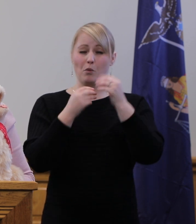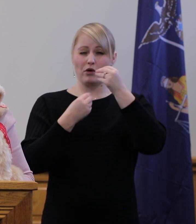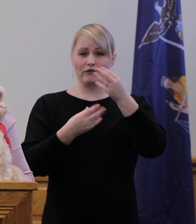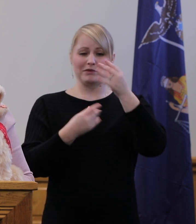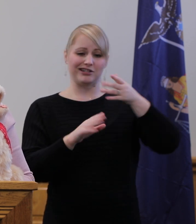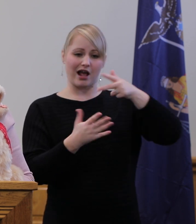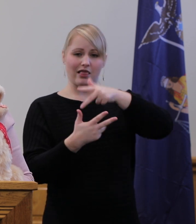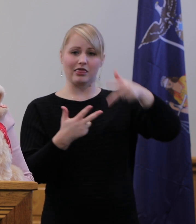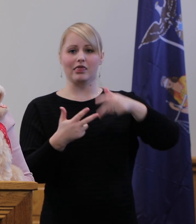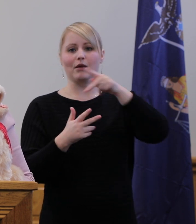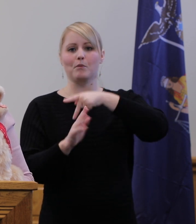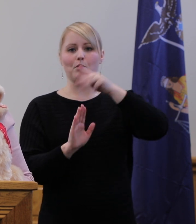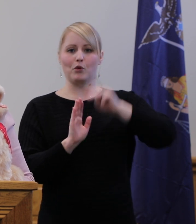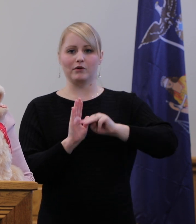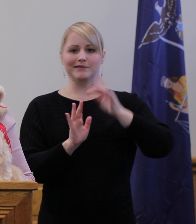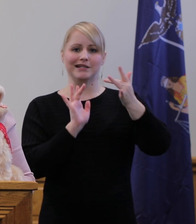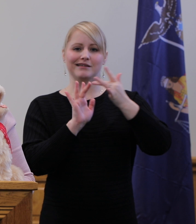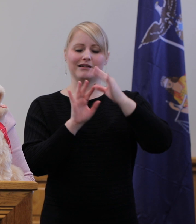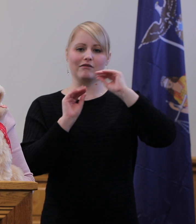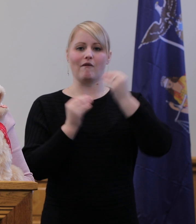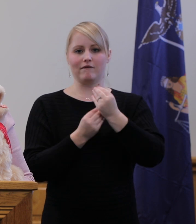these programs, please contact our office at